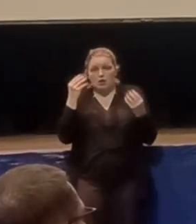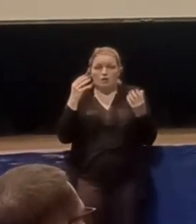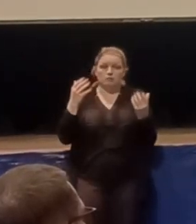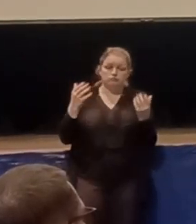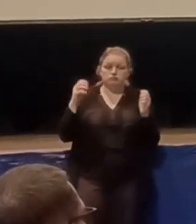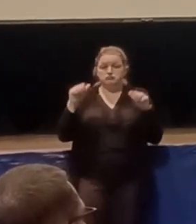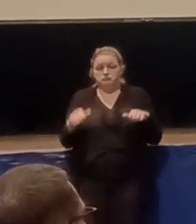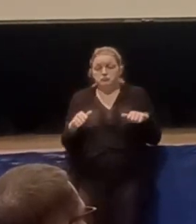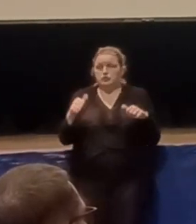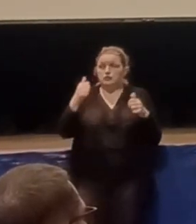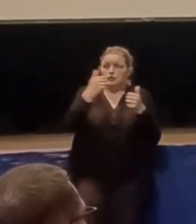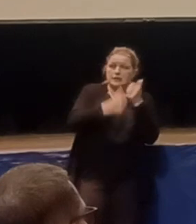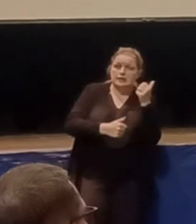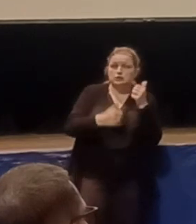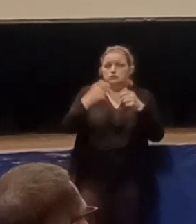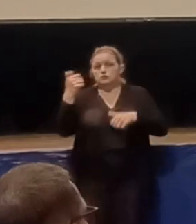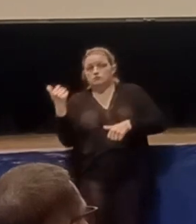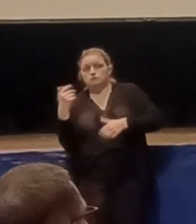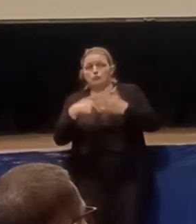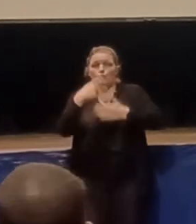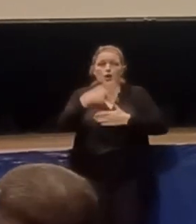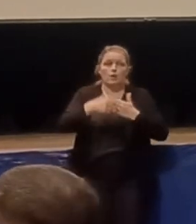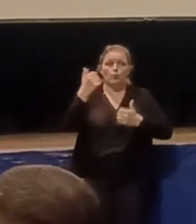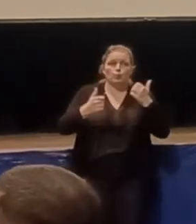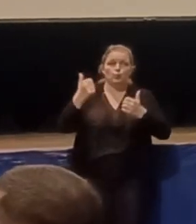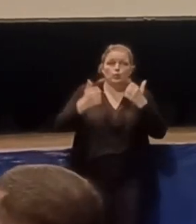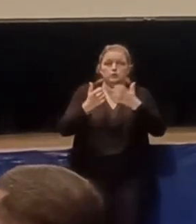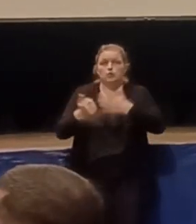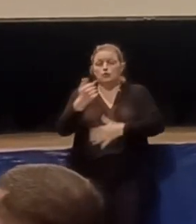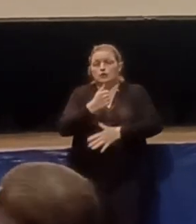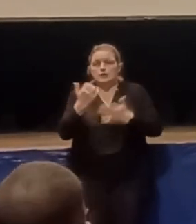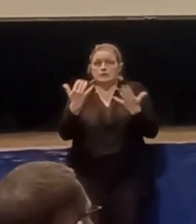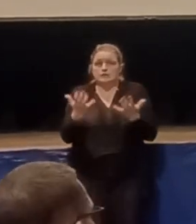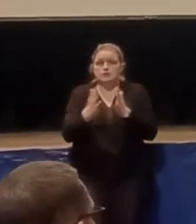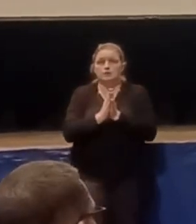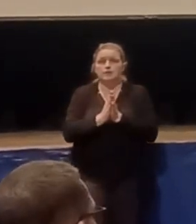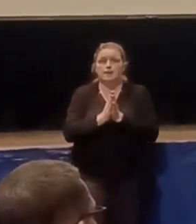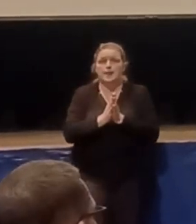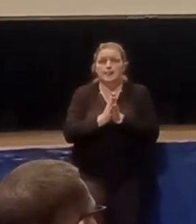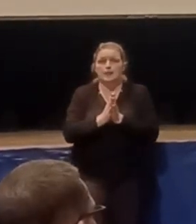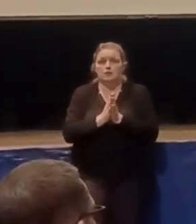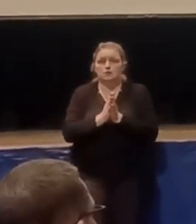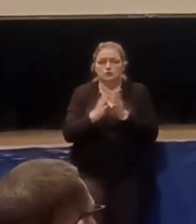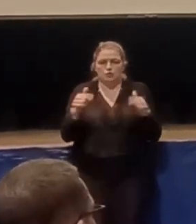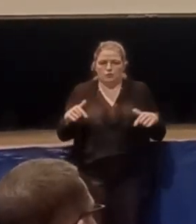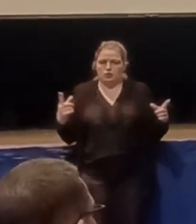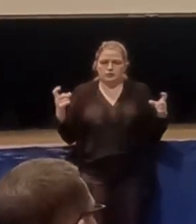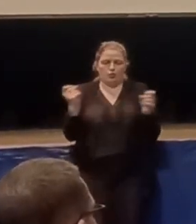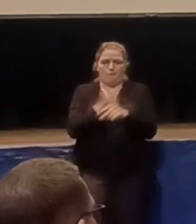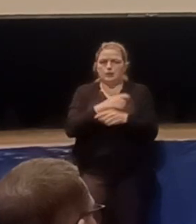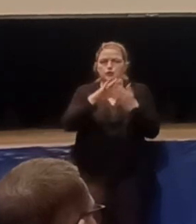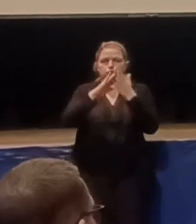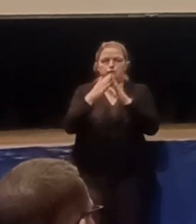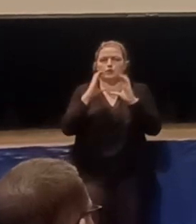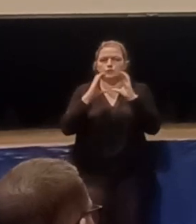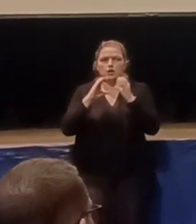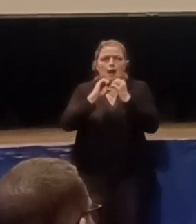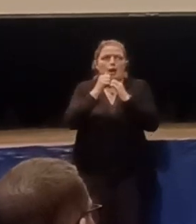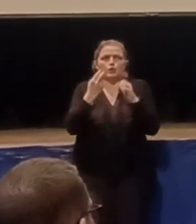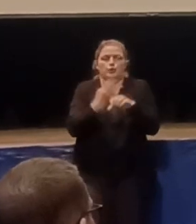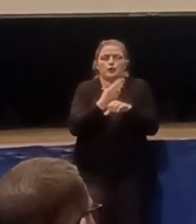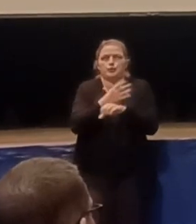trade-offs with each of the different programmatic needs. And I think this is right for a really robust community conversation around how